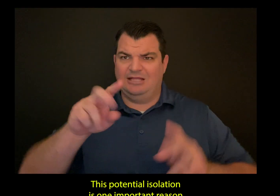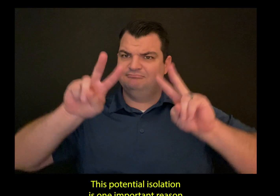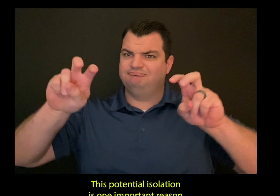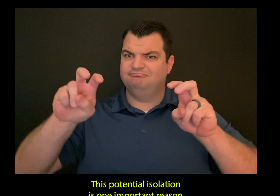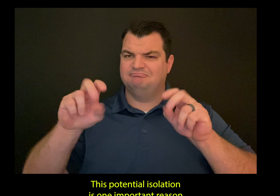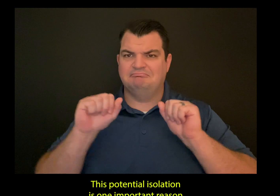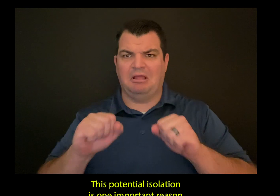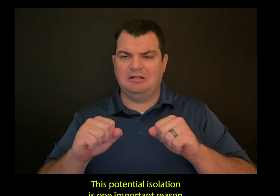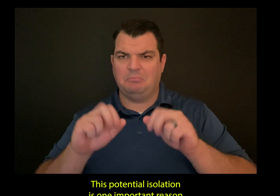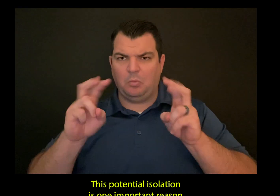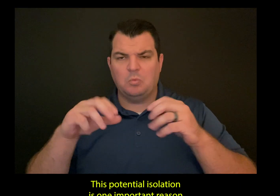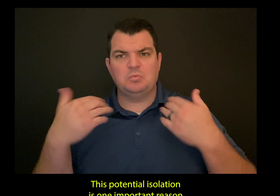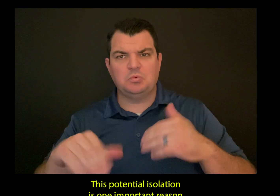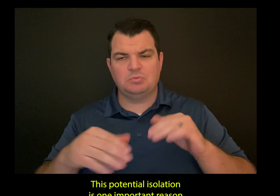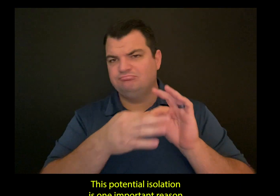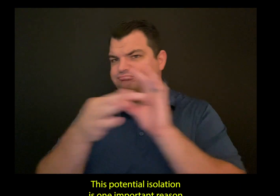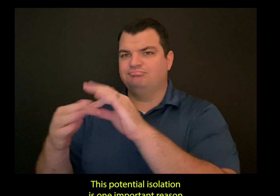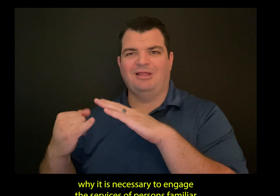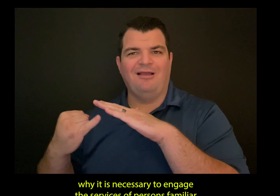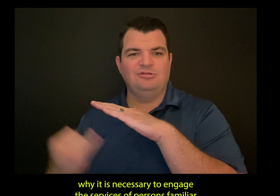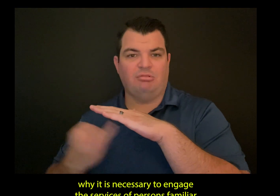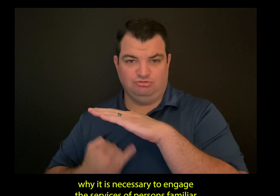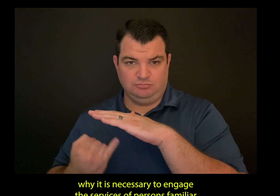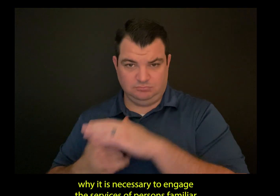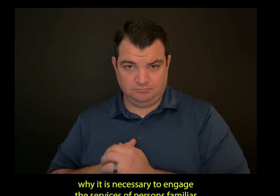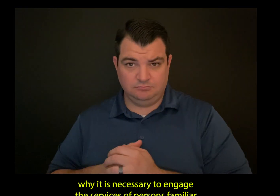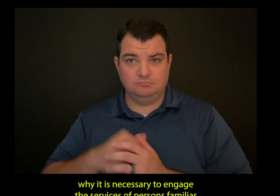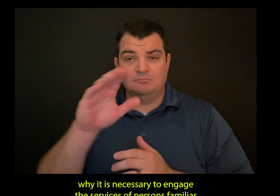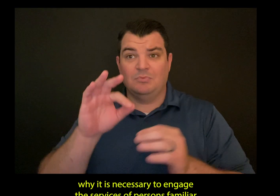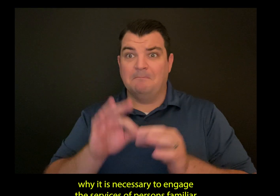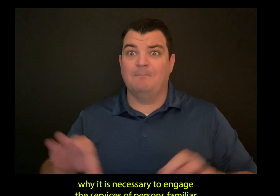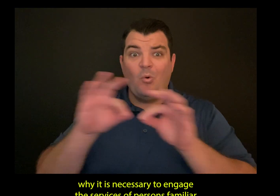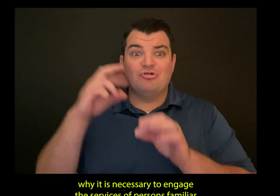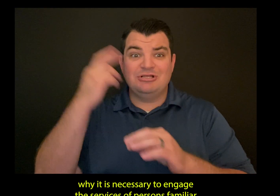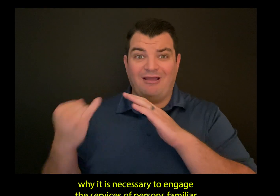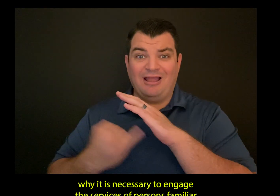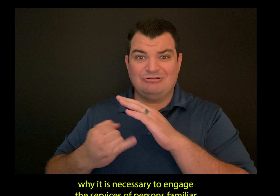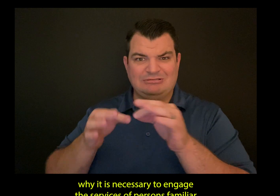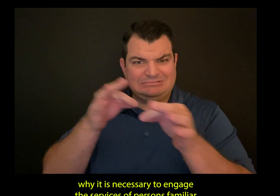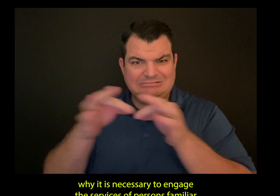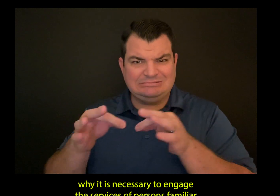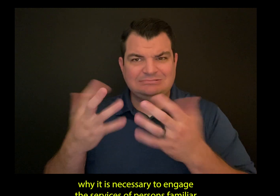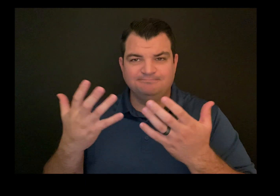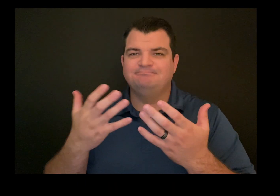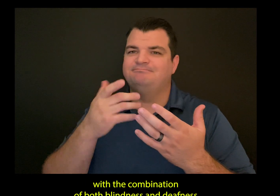This potential isolation is one important reason why it is necessary to engage the services of persons familiar with